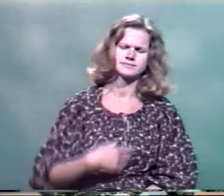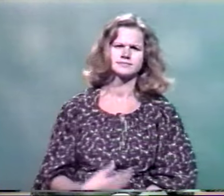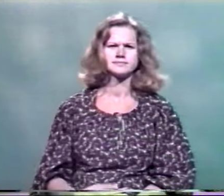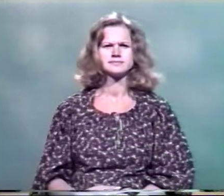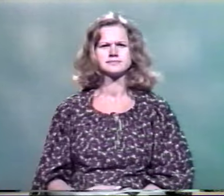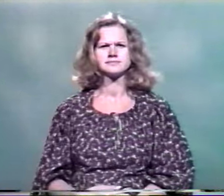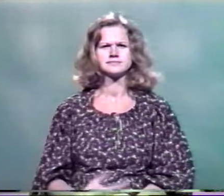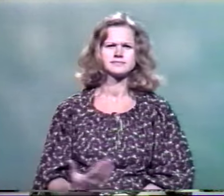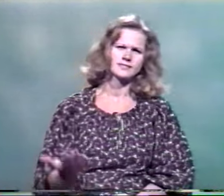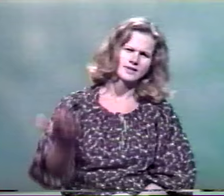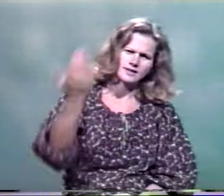Come on.